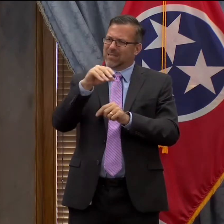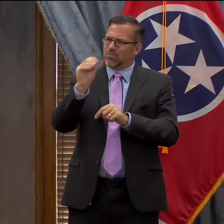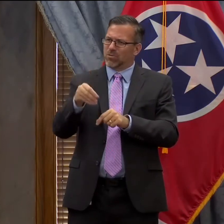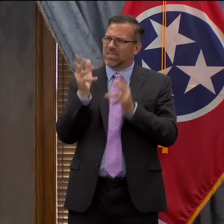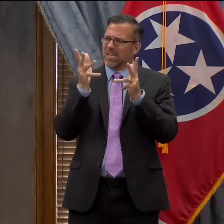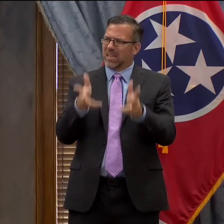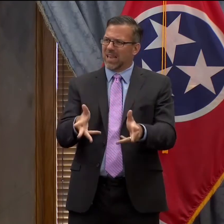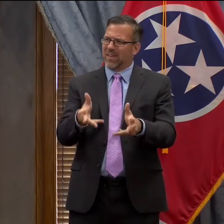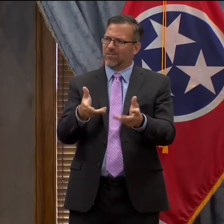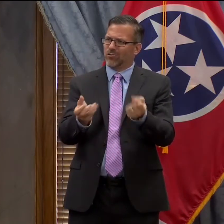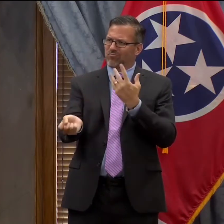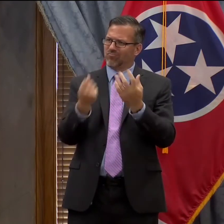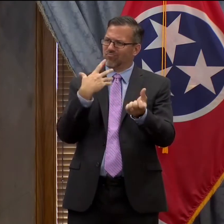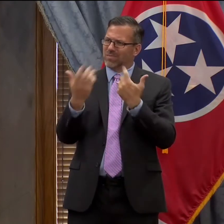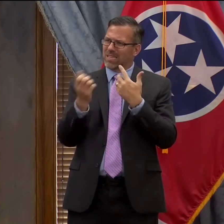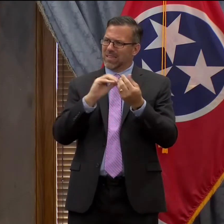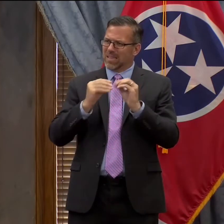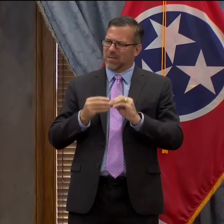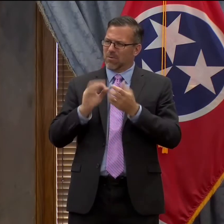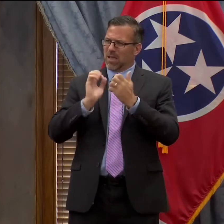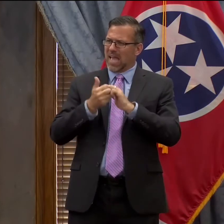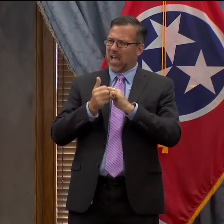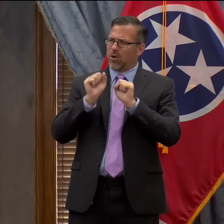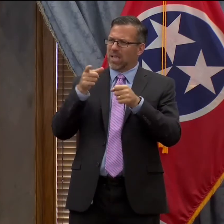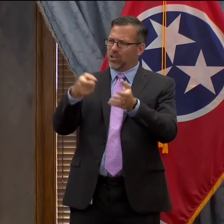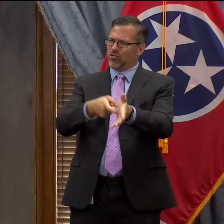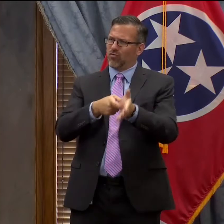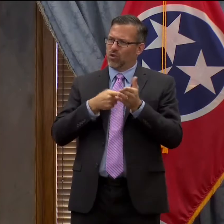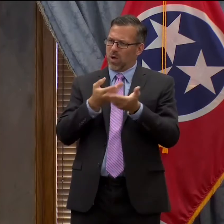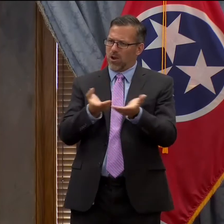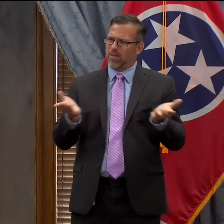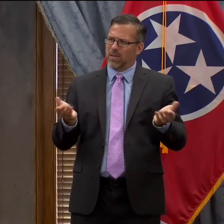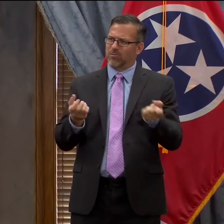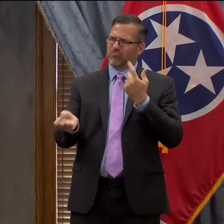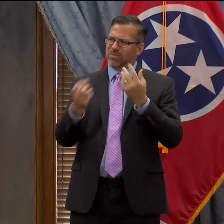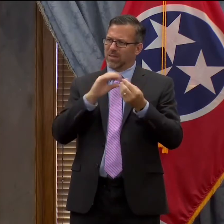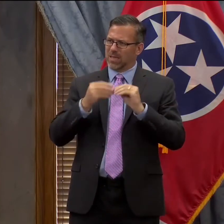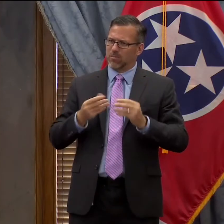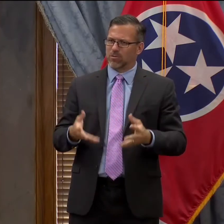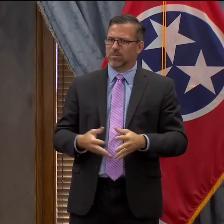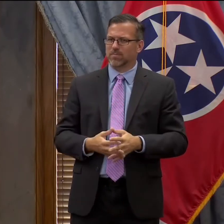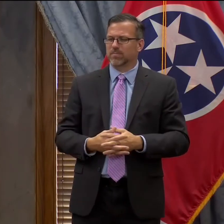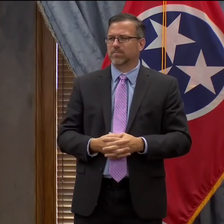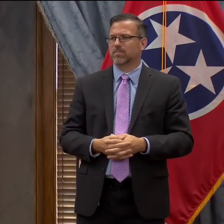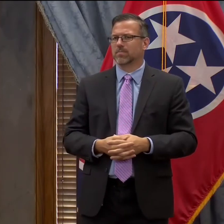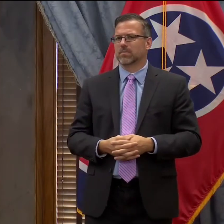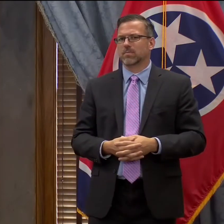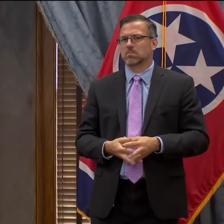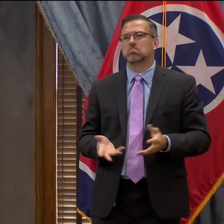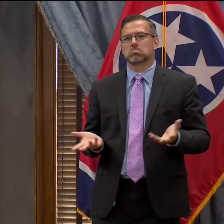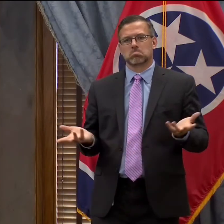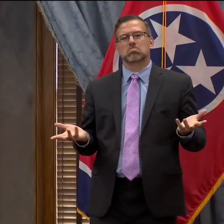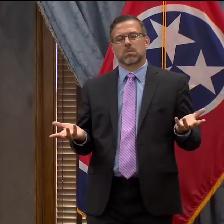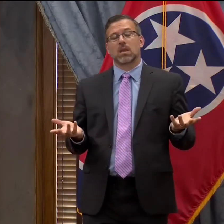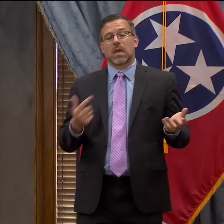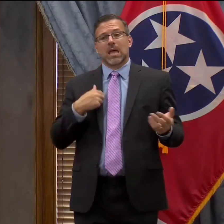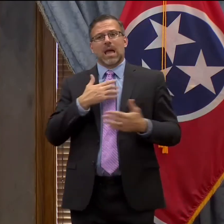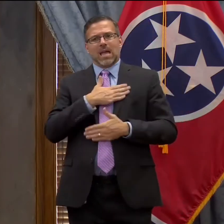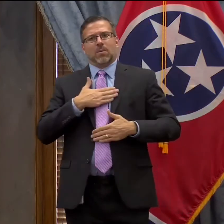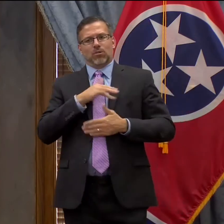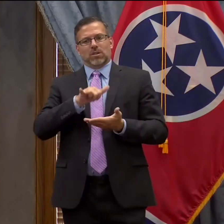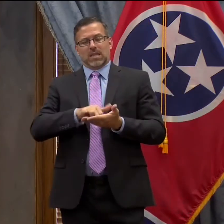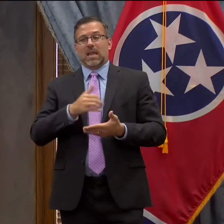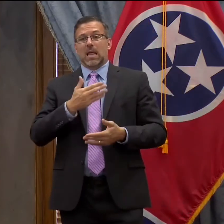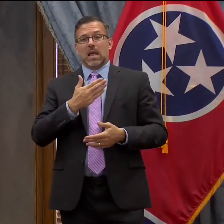sure these parents in these 10% of school districts, like you said, are not kept in the dark with this data? Yep, so appreciate that. And as a parent